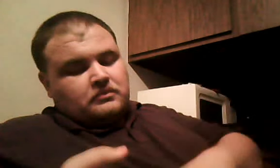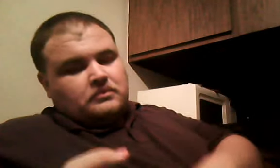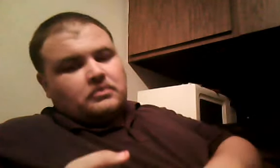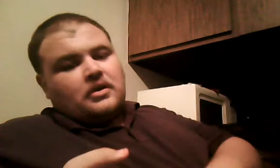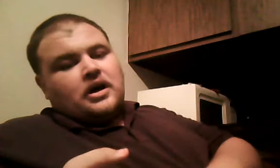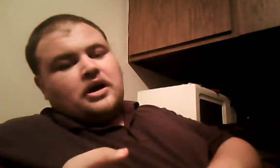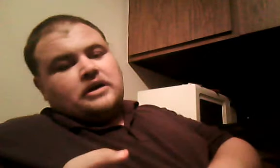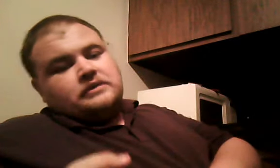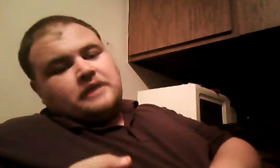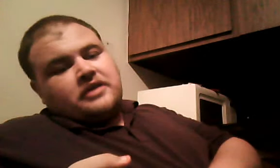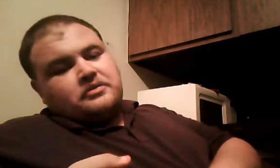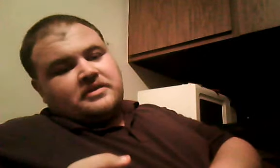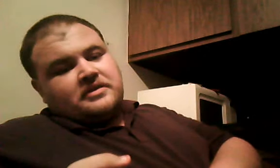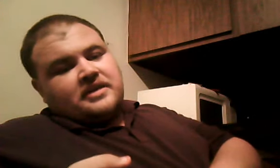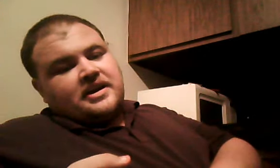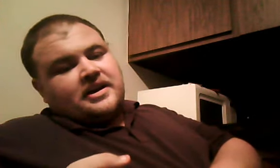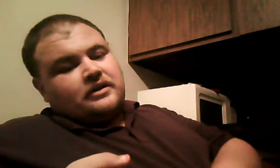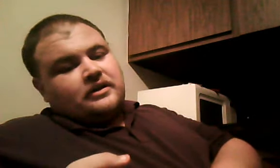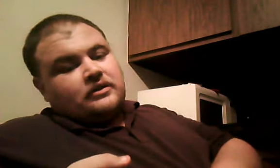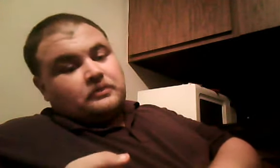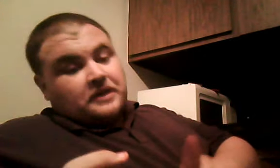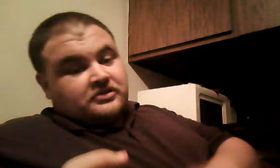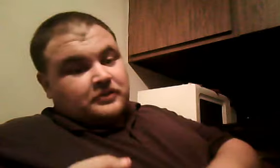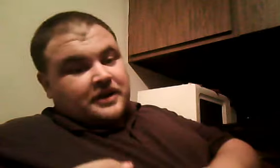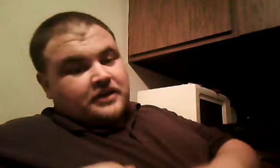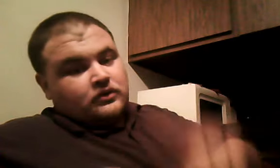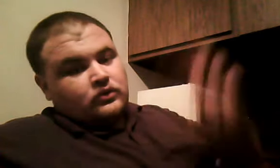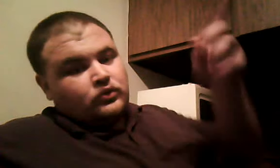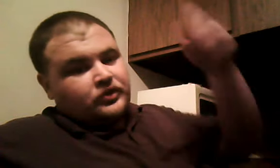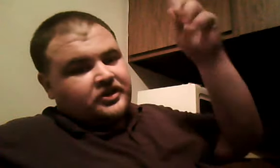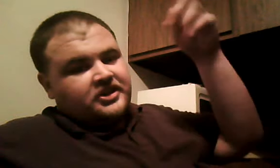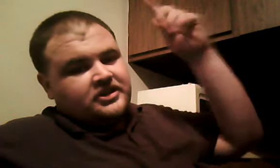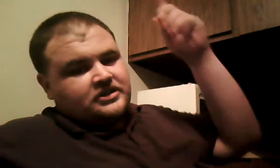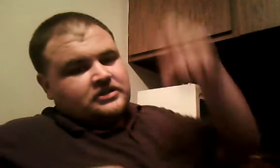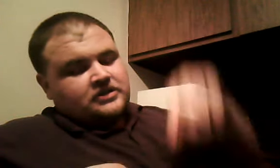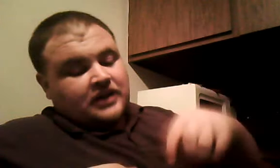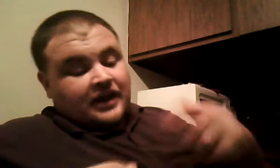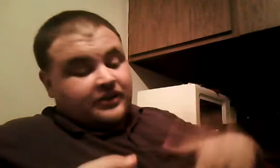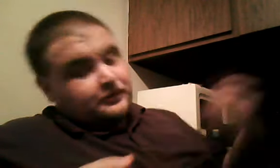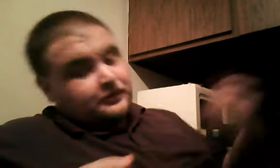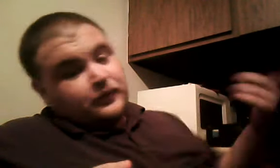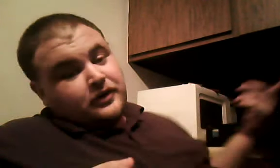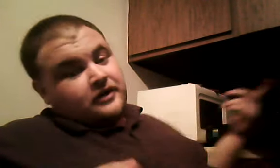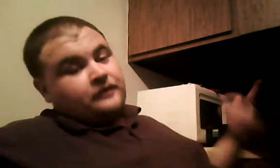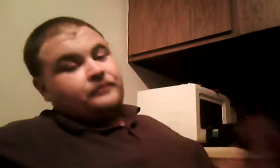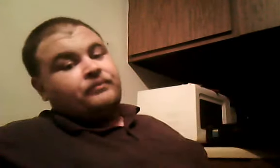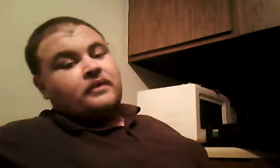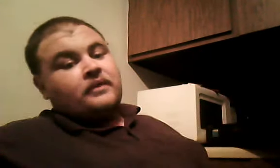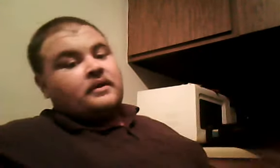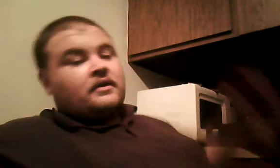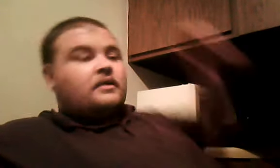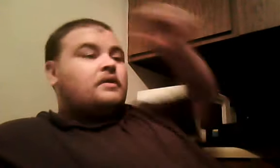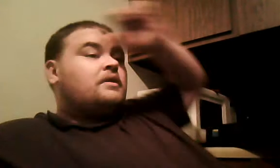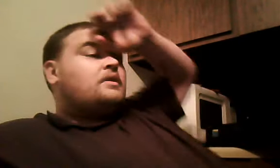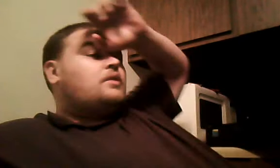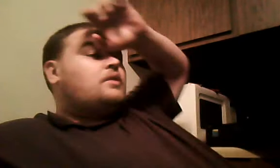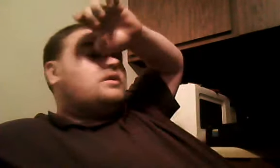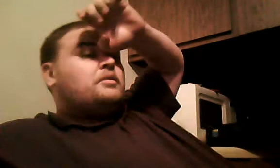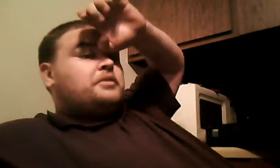Uh, my other brother had Macho Man. Oh, yeah. And I had the All-Star Warrior. We were all big